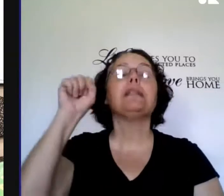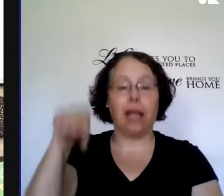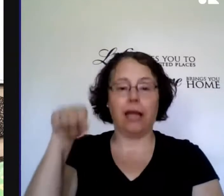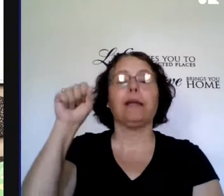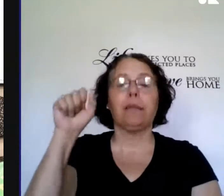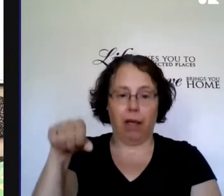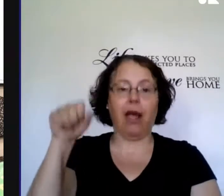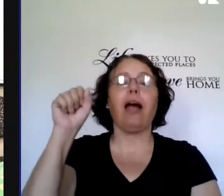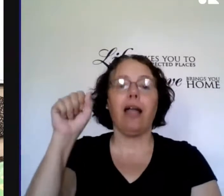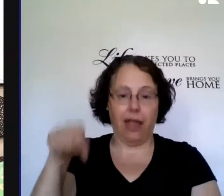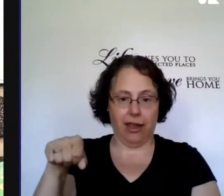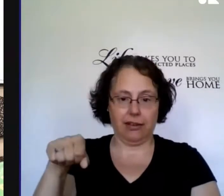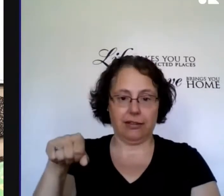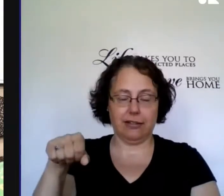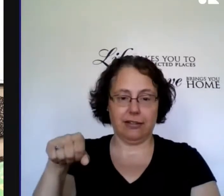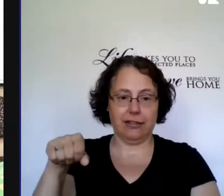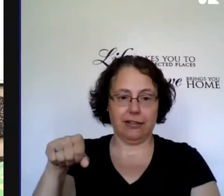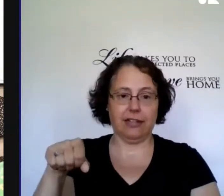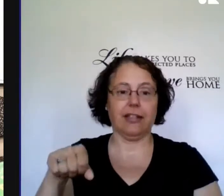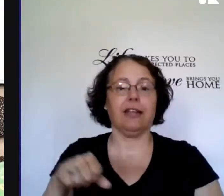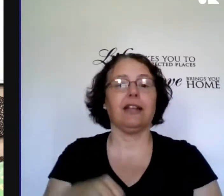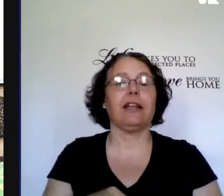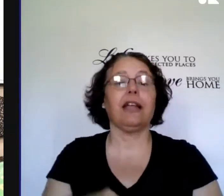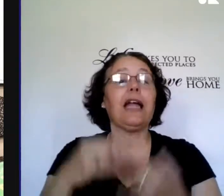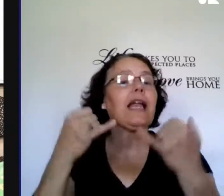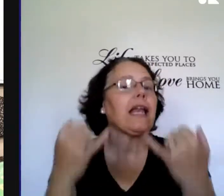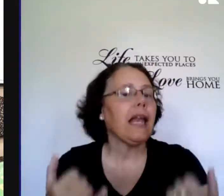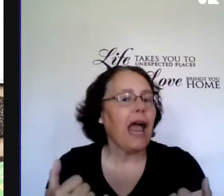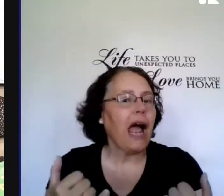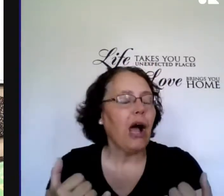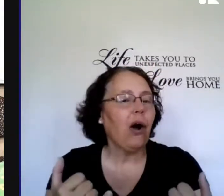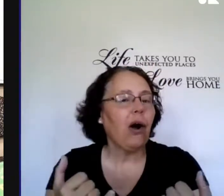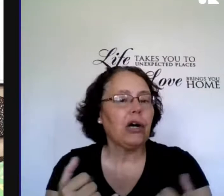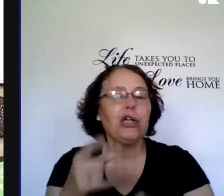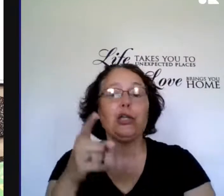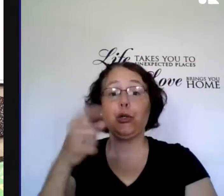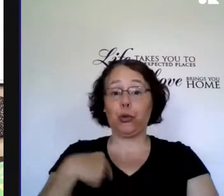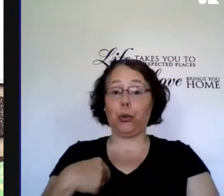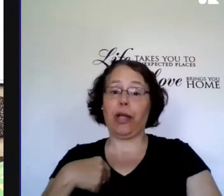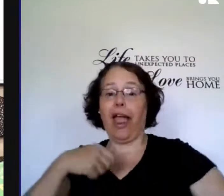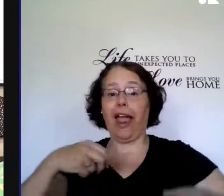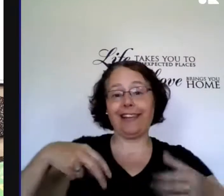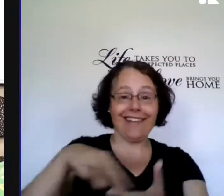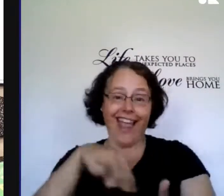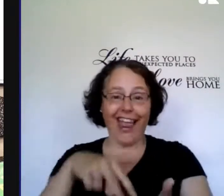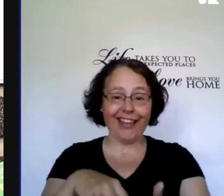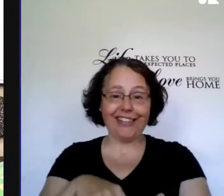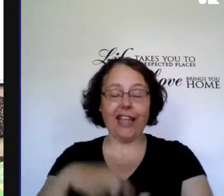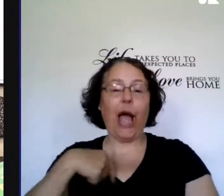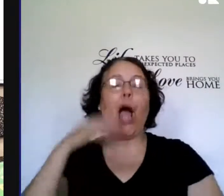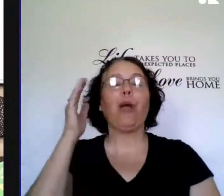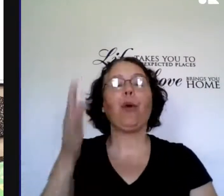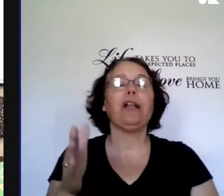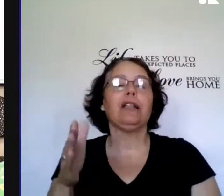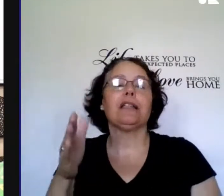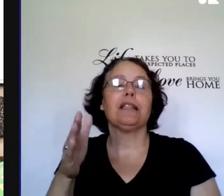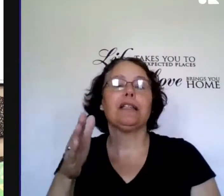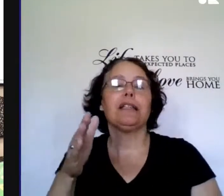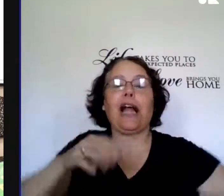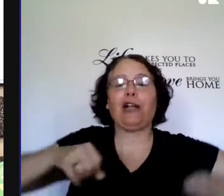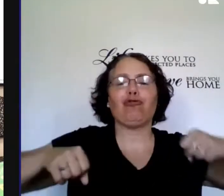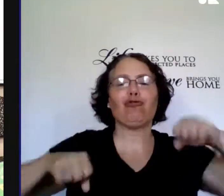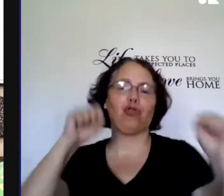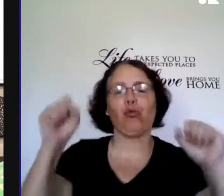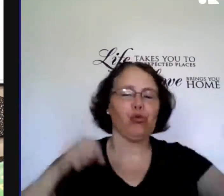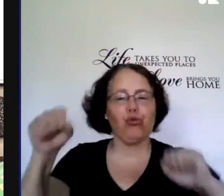gonna nod my head. Now this part you get to dance. I'm gonna do